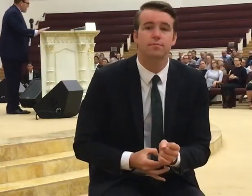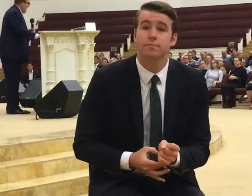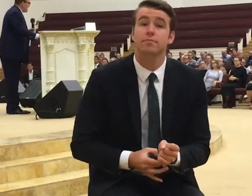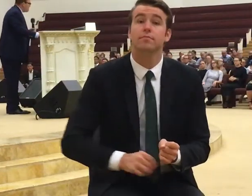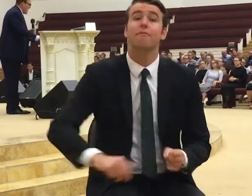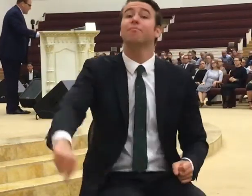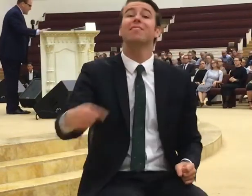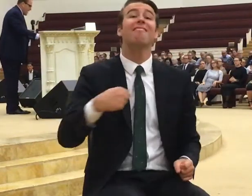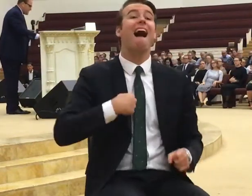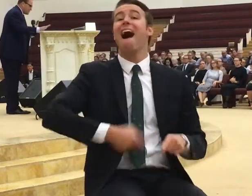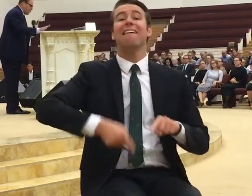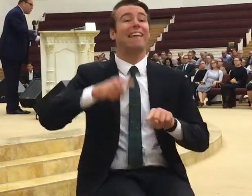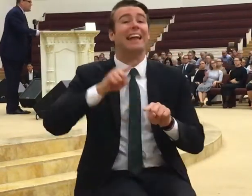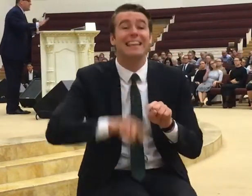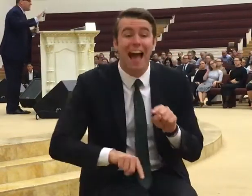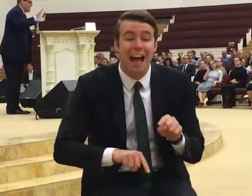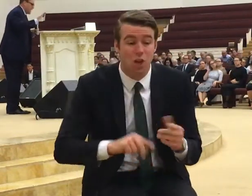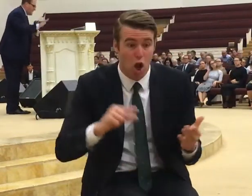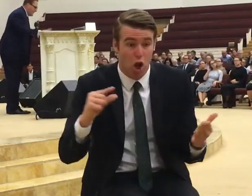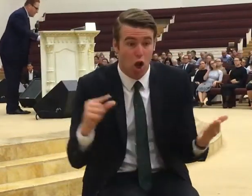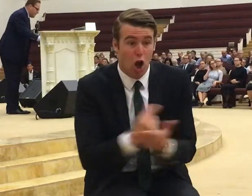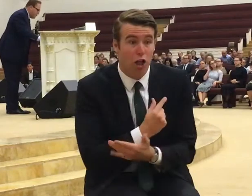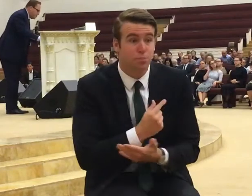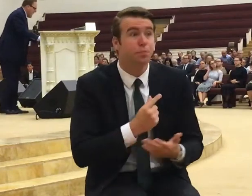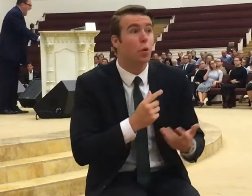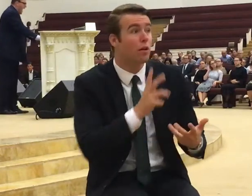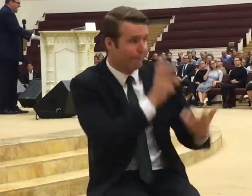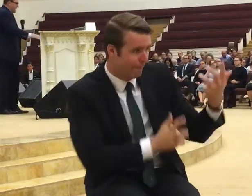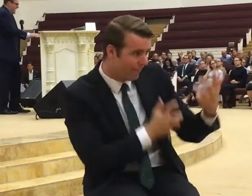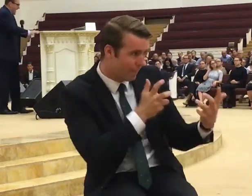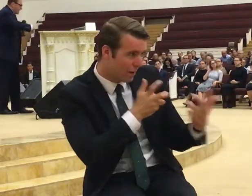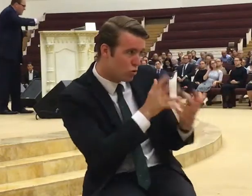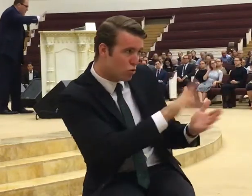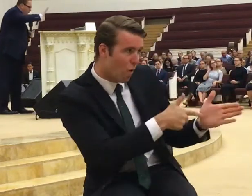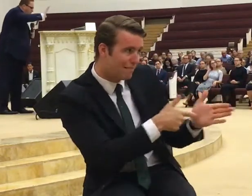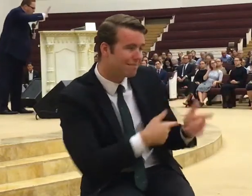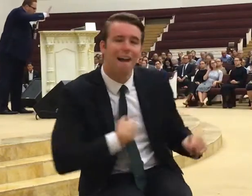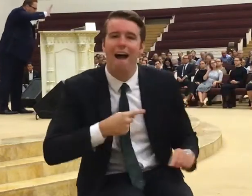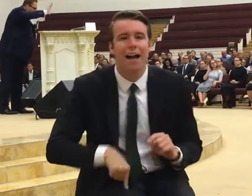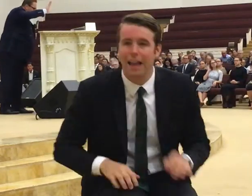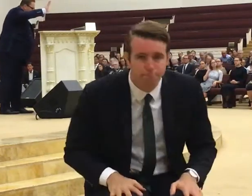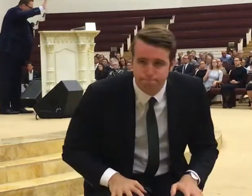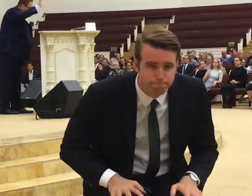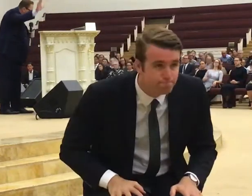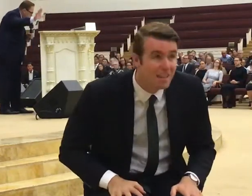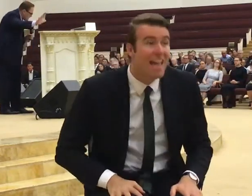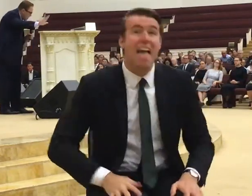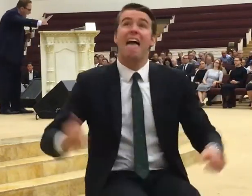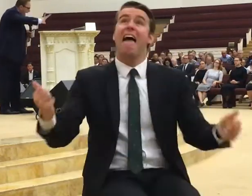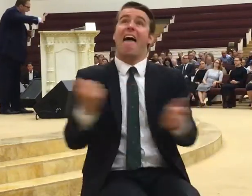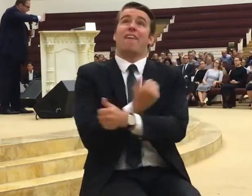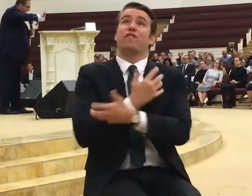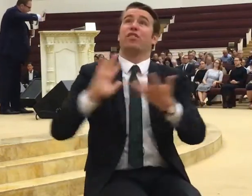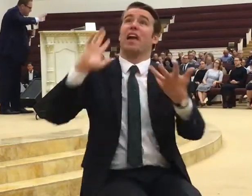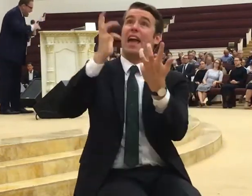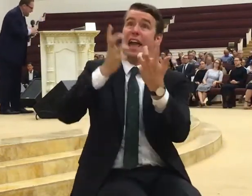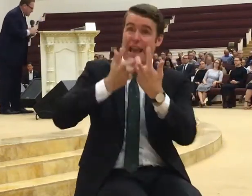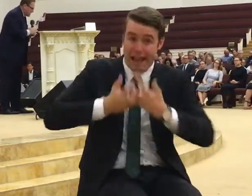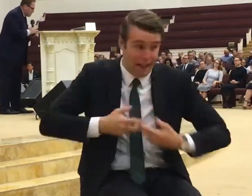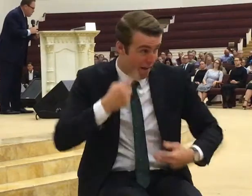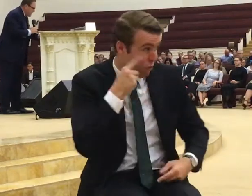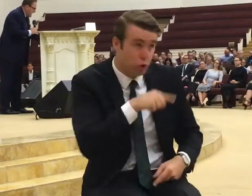I cannot make the gospel reasonable enough to you. I cannot give you all and make it plausible. I